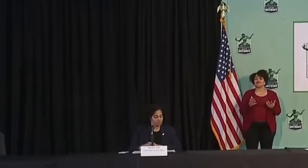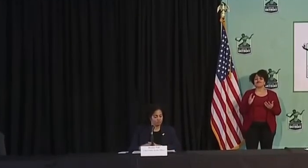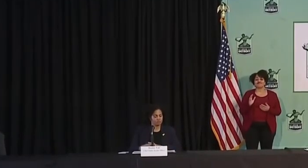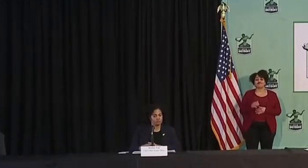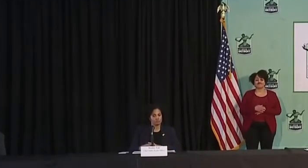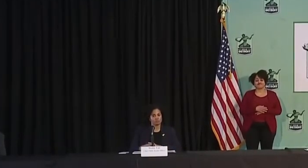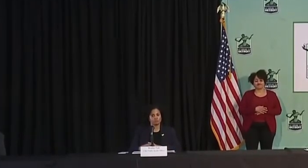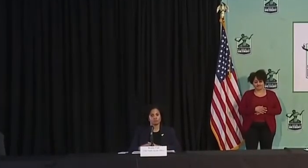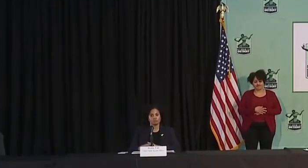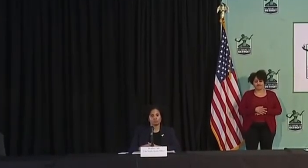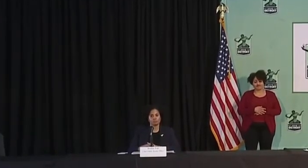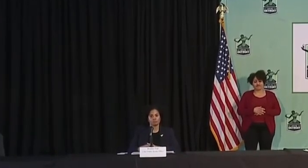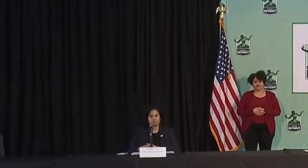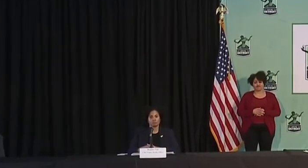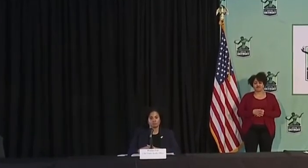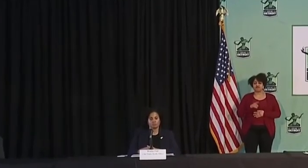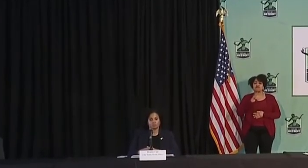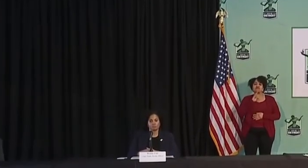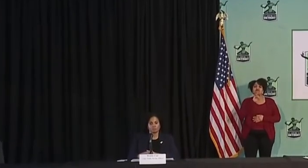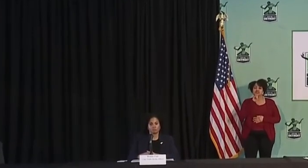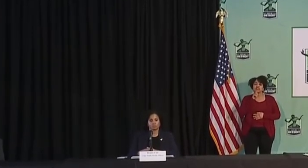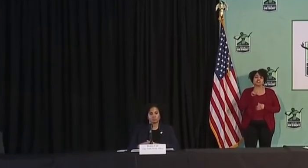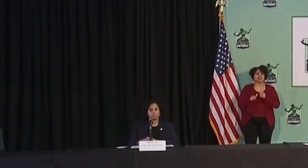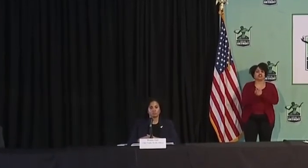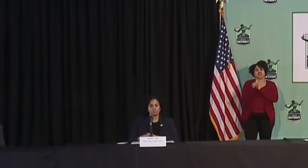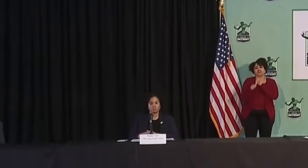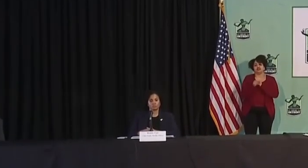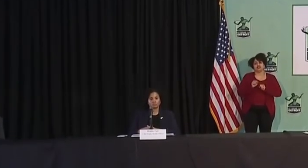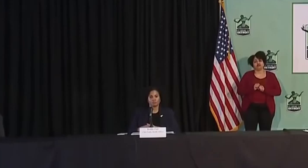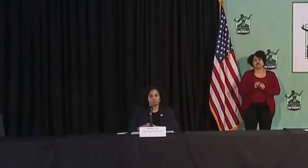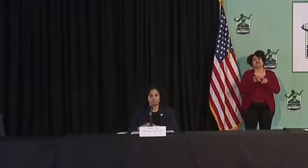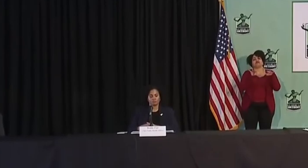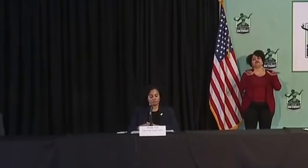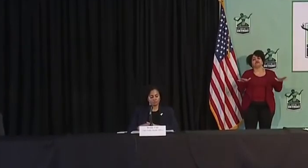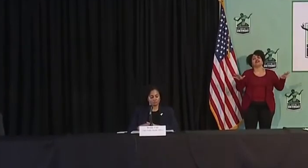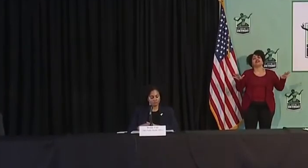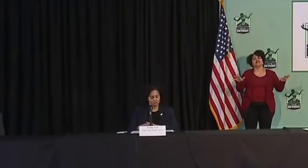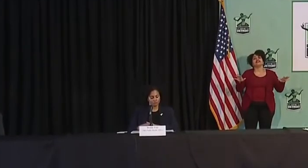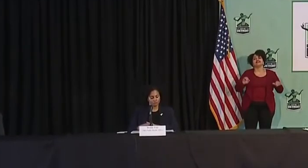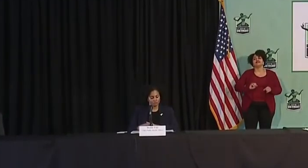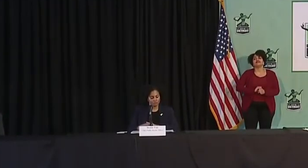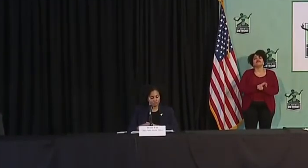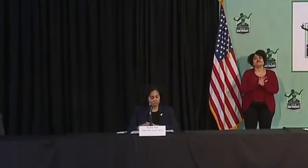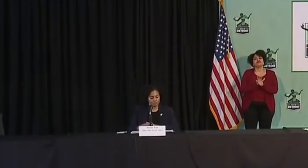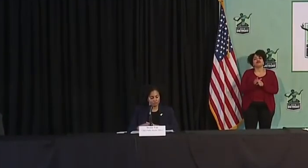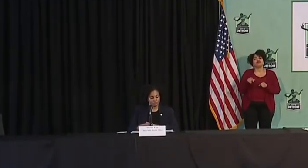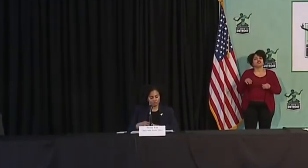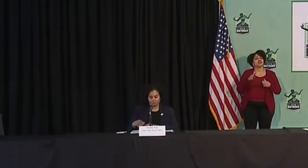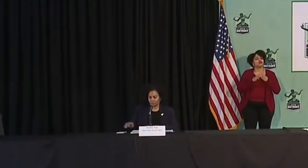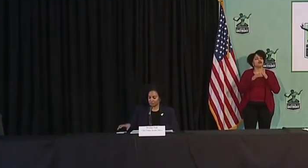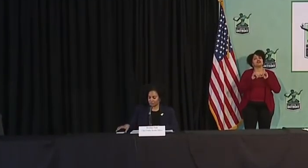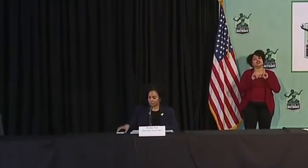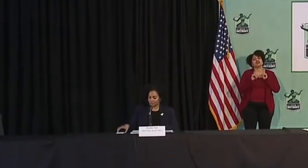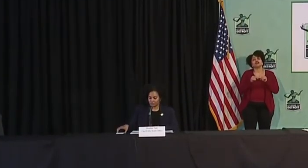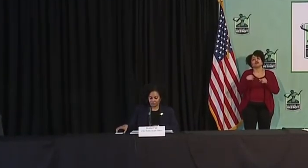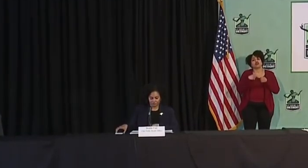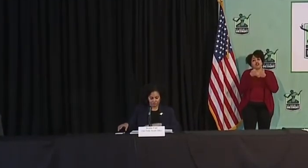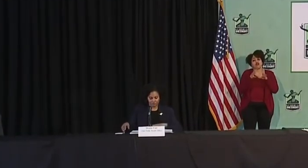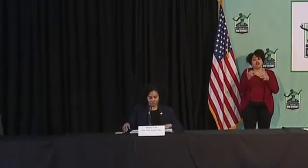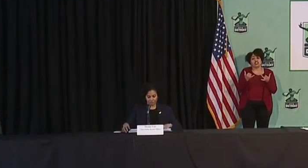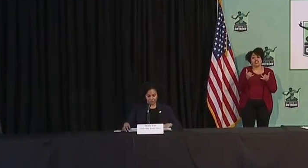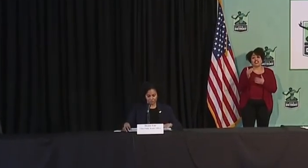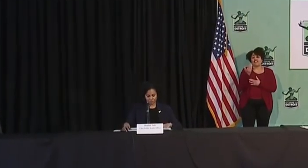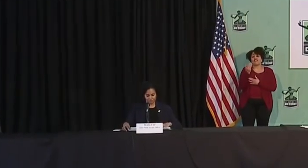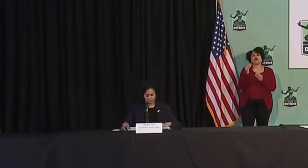deadly spread of COVID-19 through this community continues. We lost, as of noon